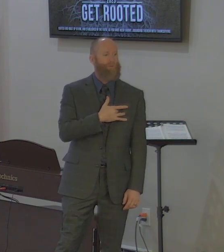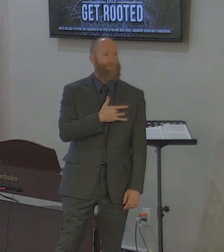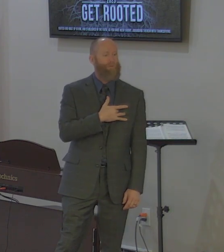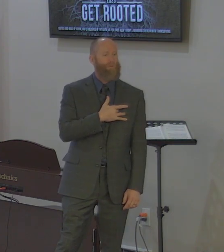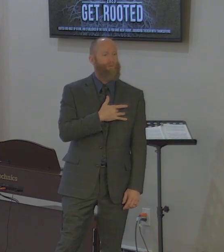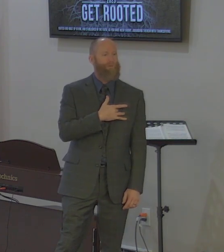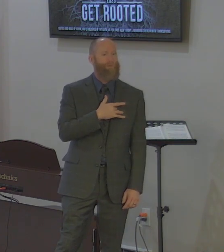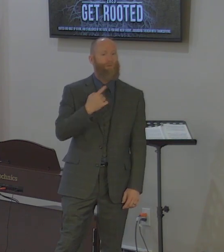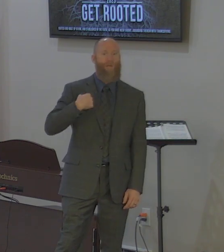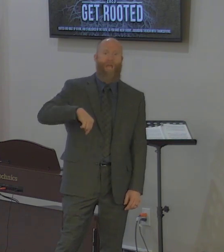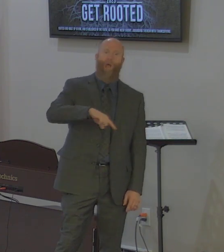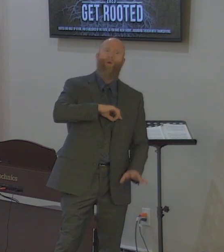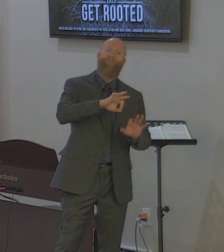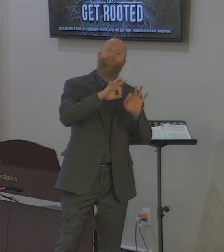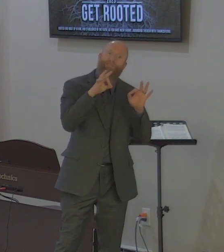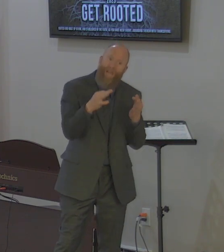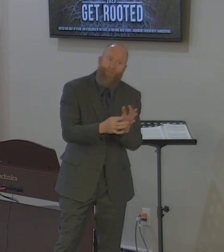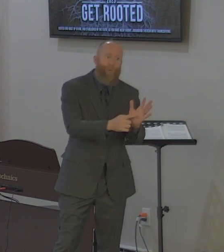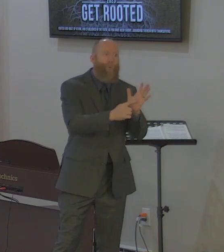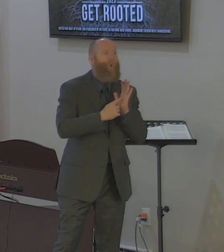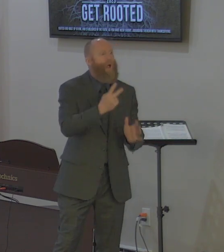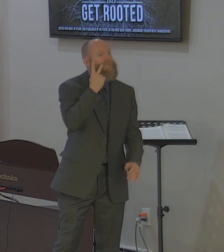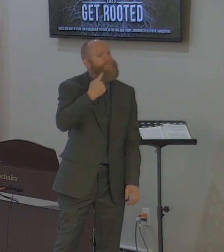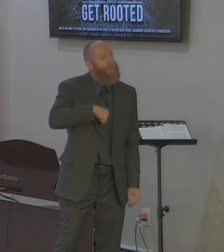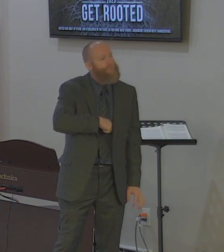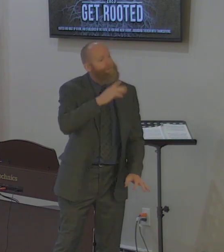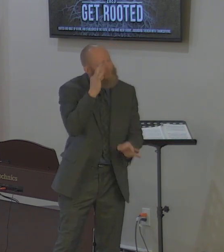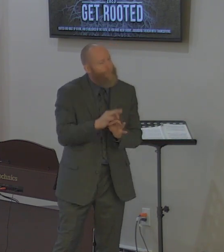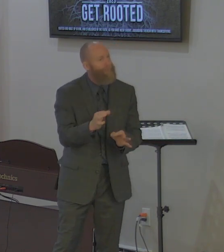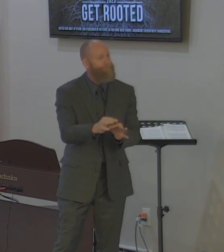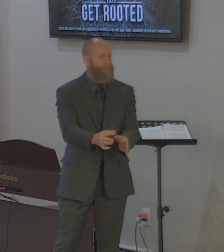what God can do if you just have faith.